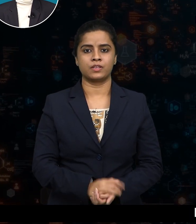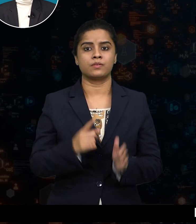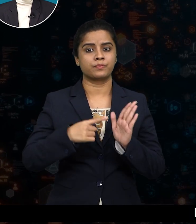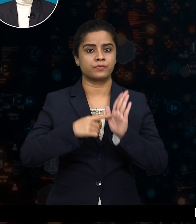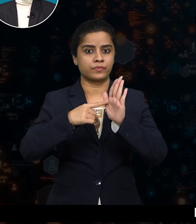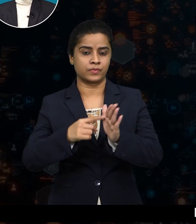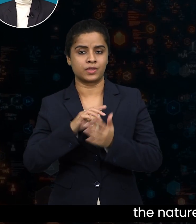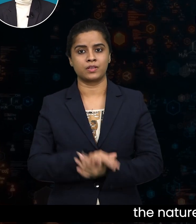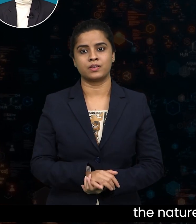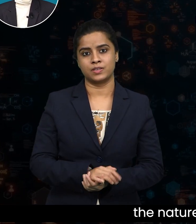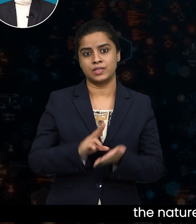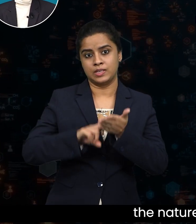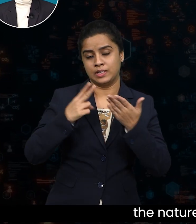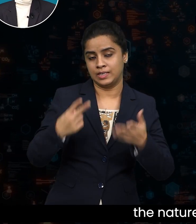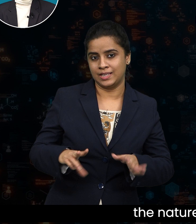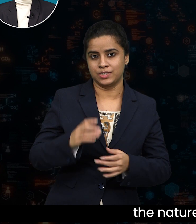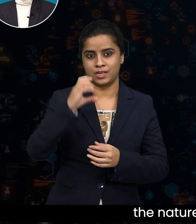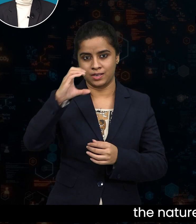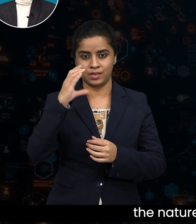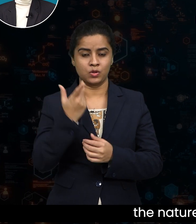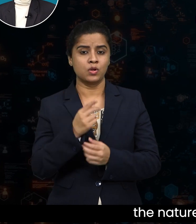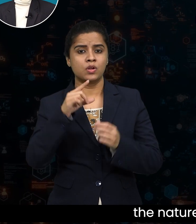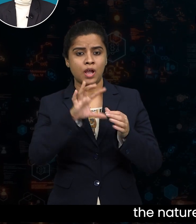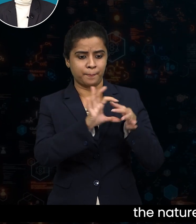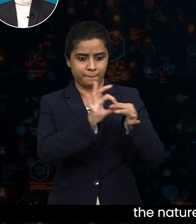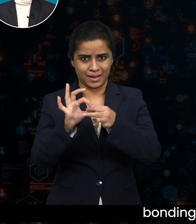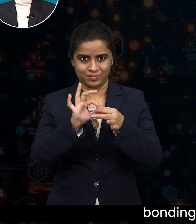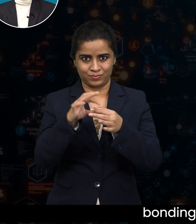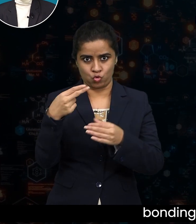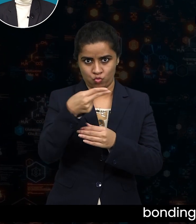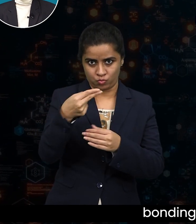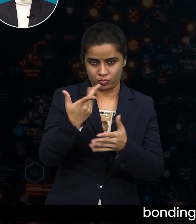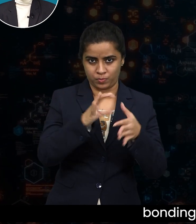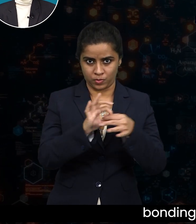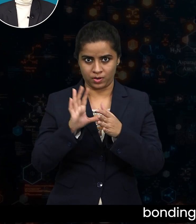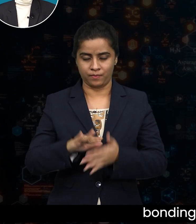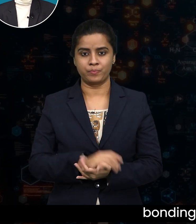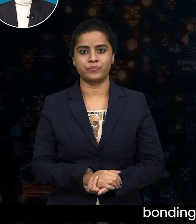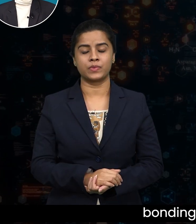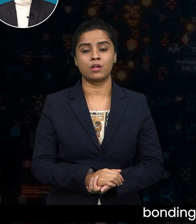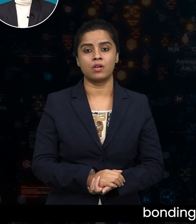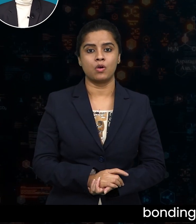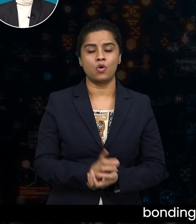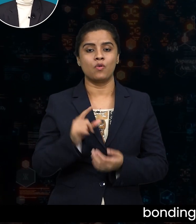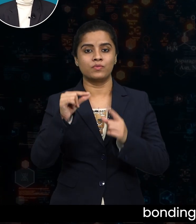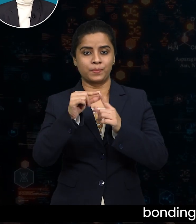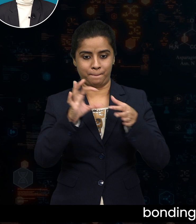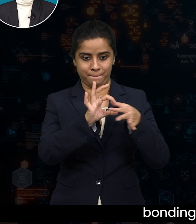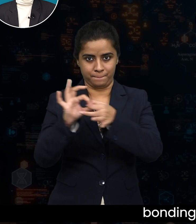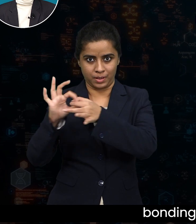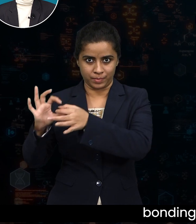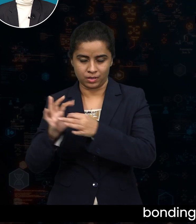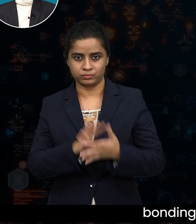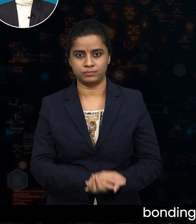It represents the nature in carbon to carbon bonding of the parent chain.